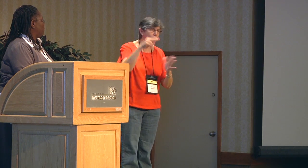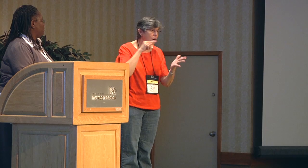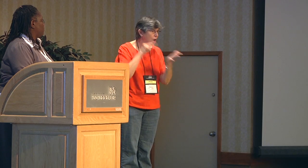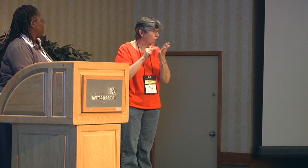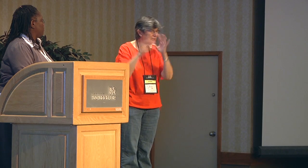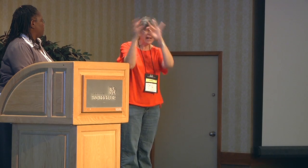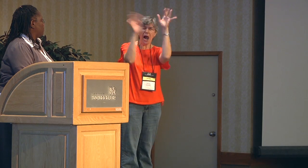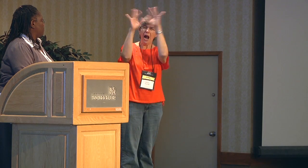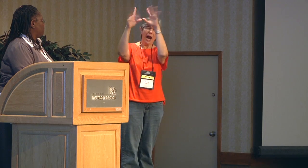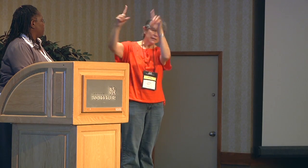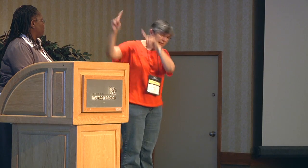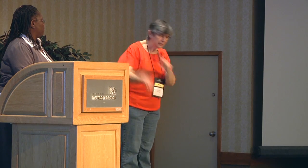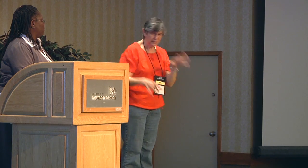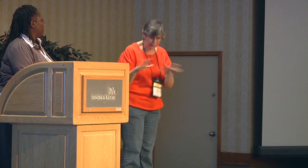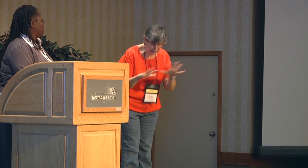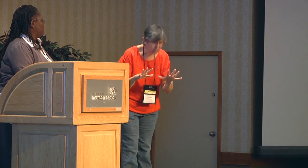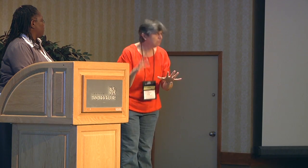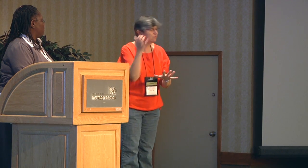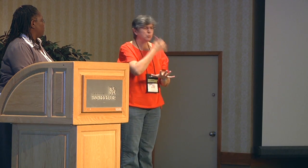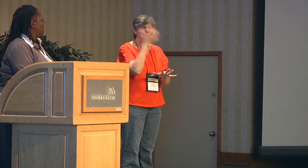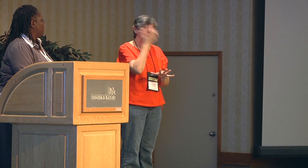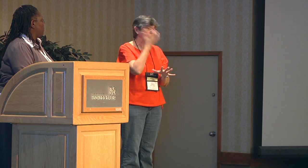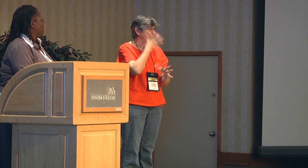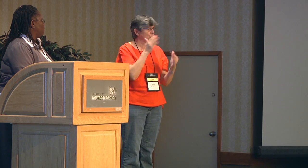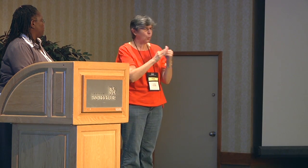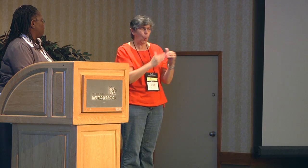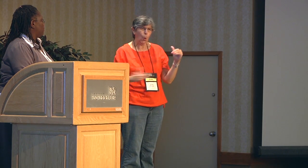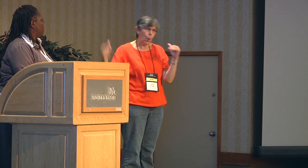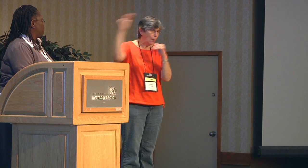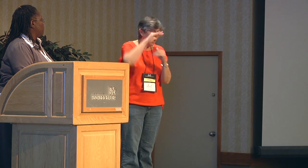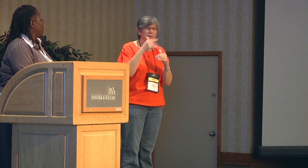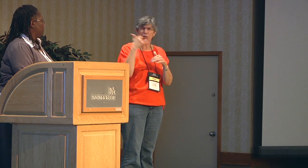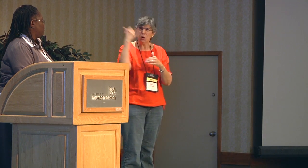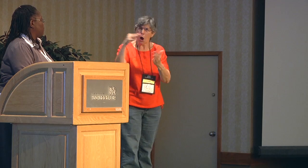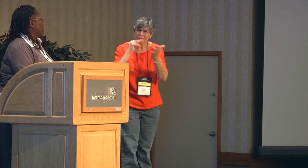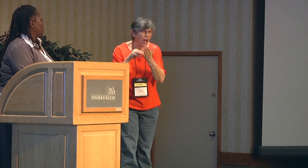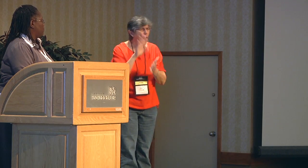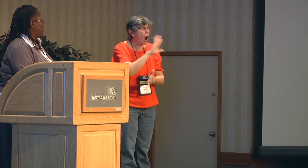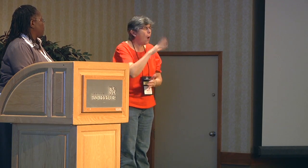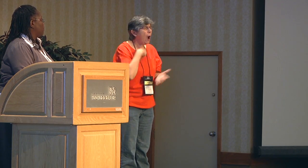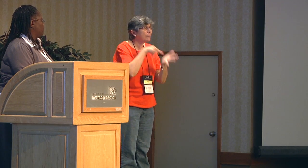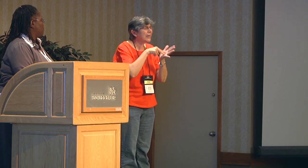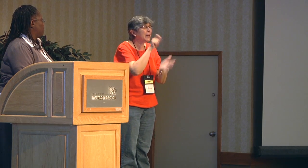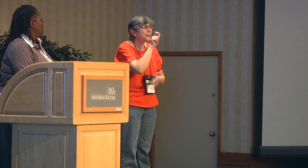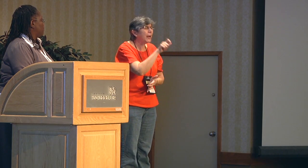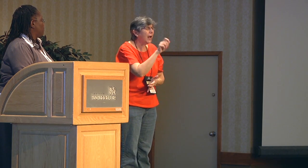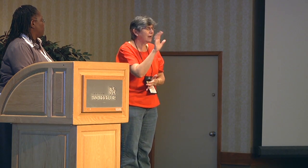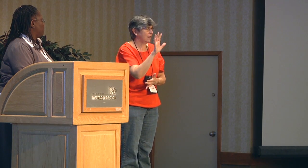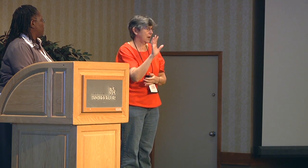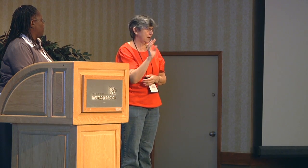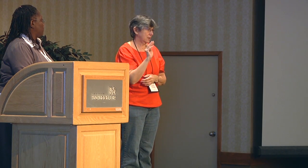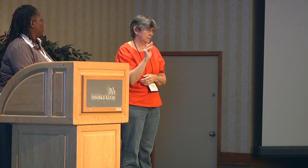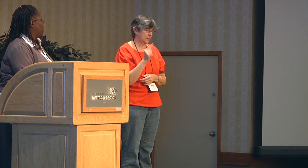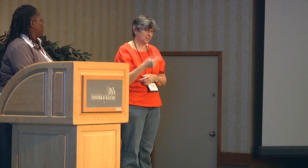after 20 minutes. I called the nurse immediately to come and see what was going on. She identified